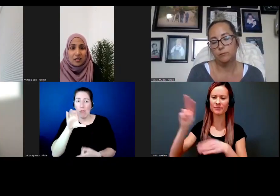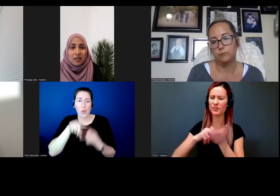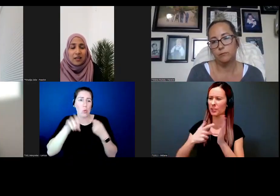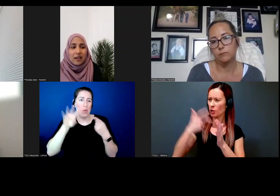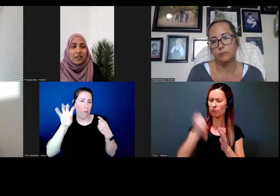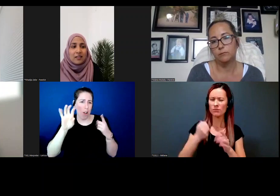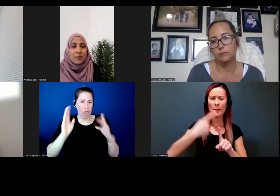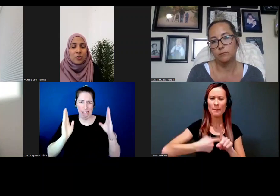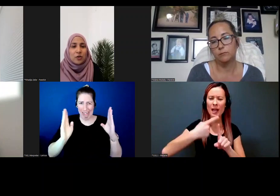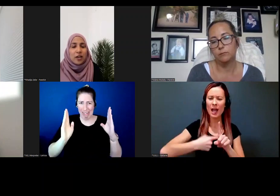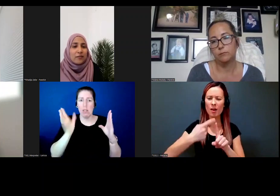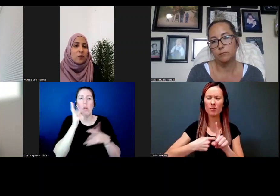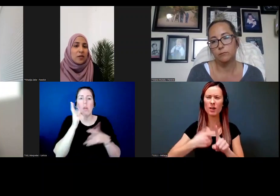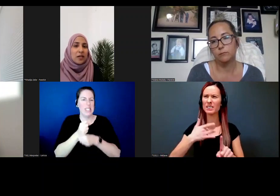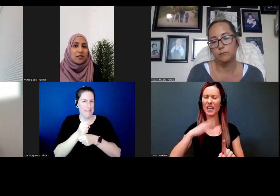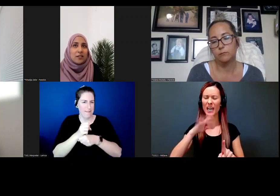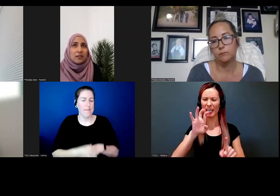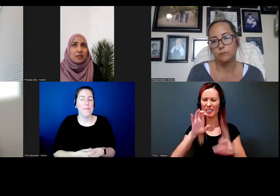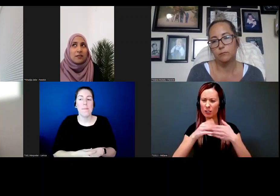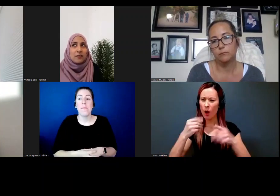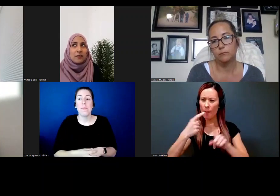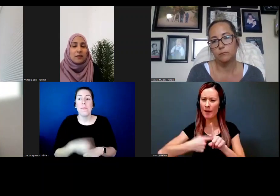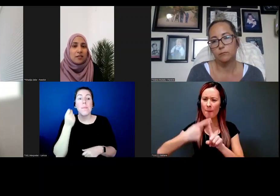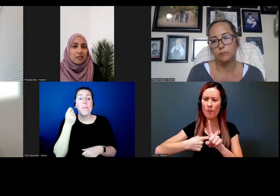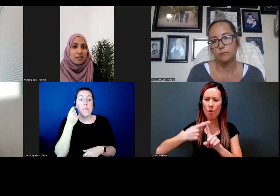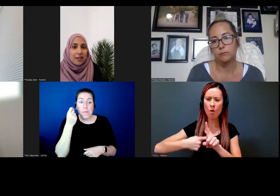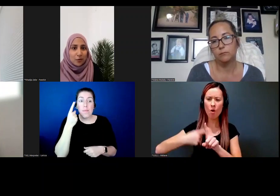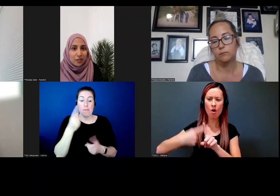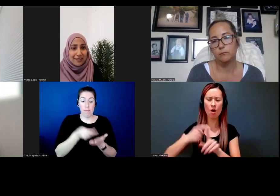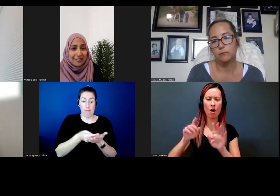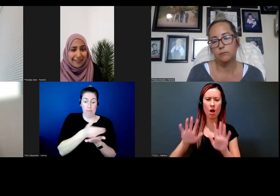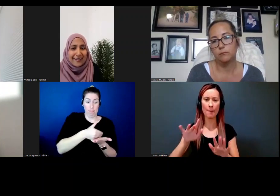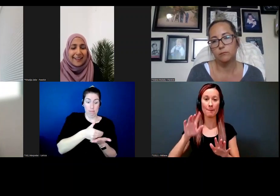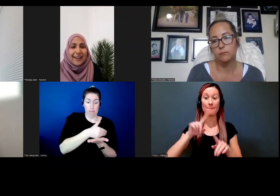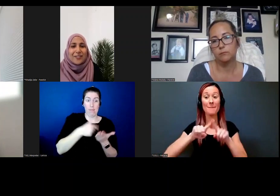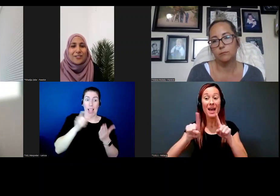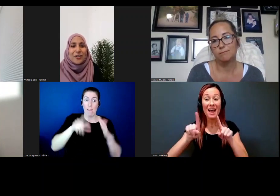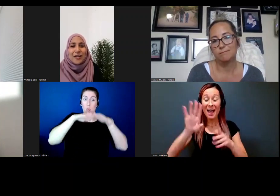$400, but you have to make under 60,000.